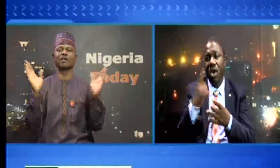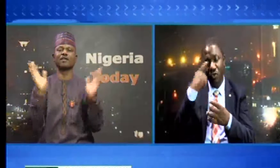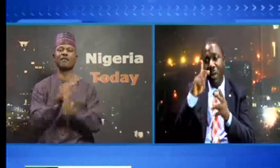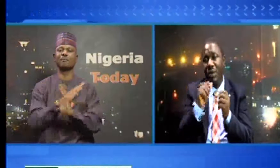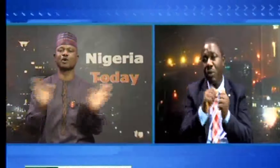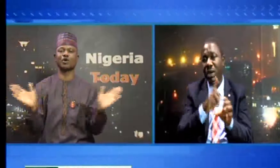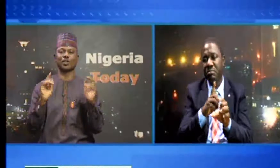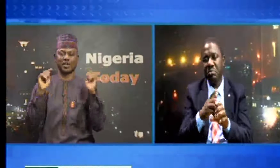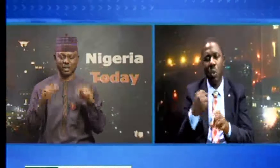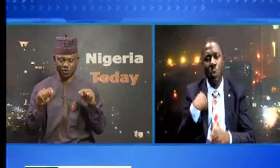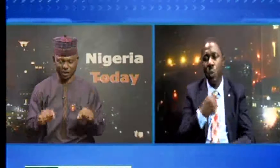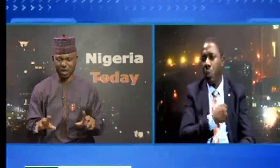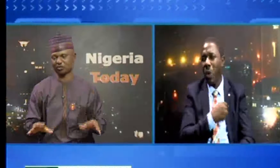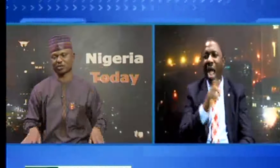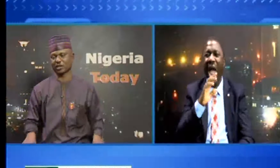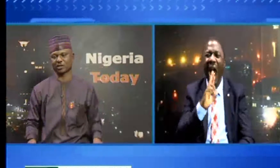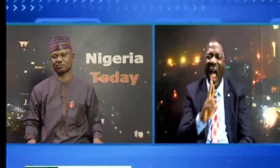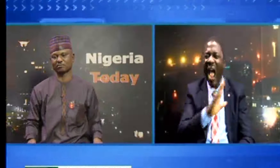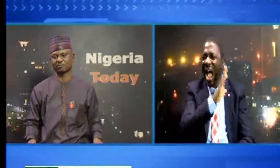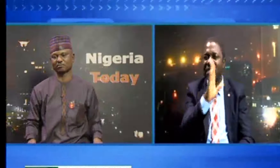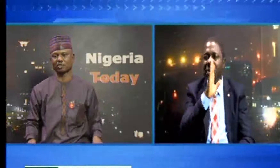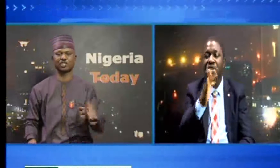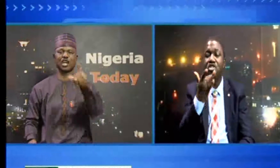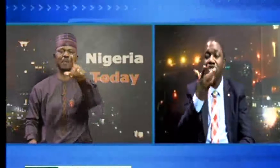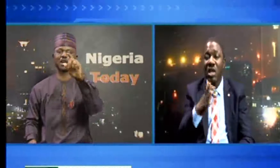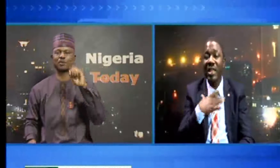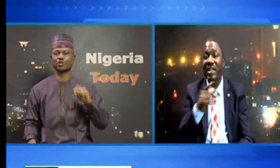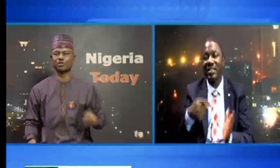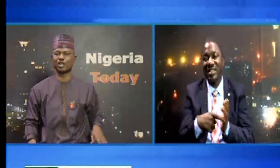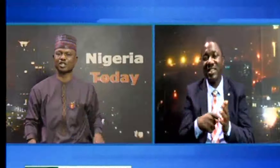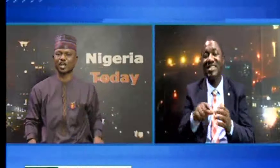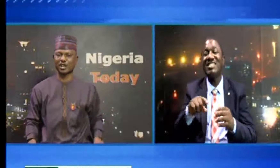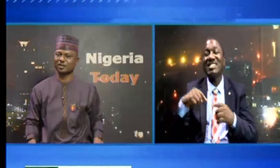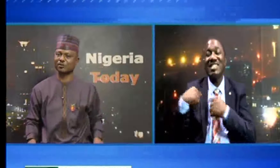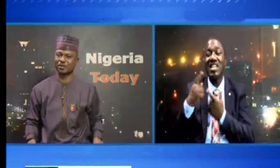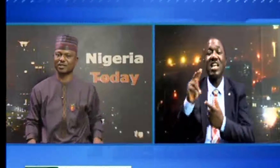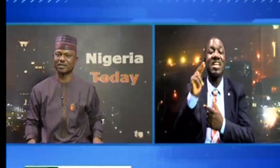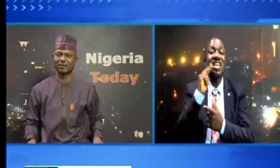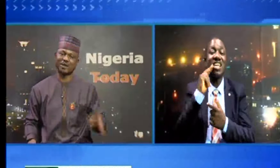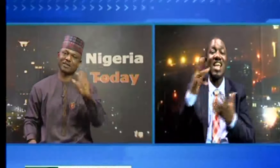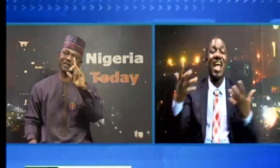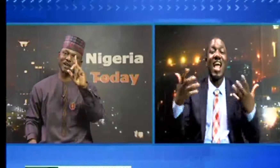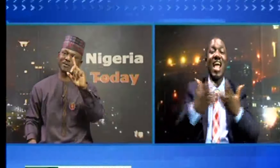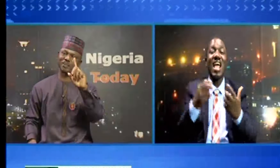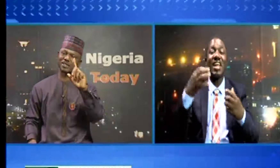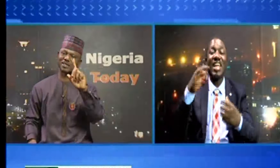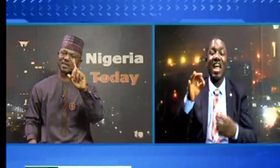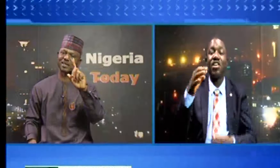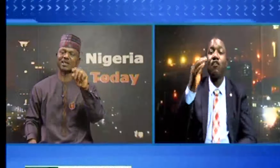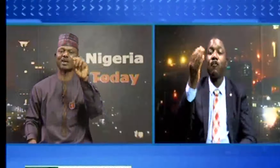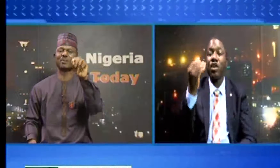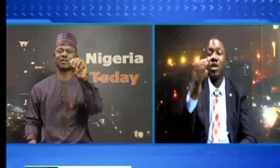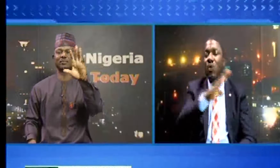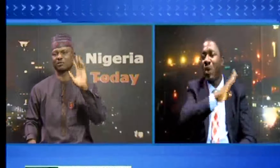have never been lucky as we are today. Since the amalgamation of Nigeria in 1914, we have never had a